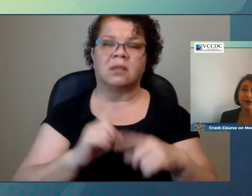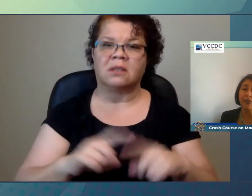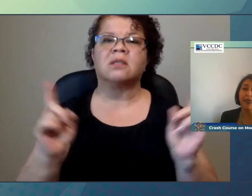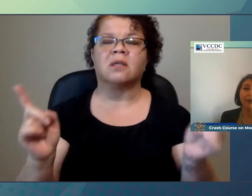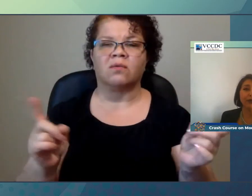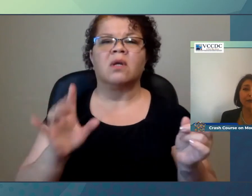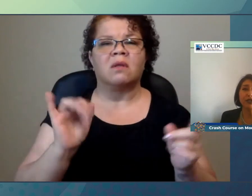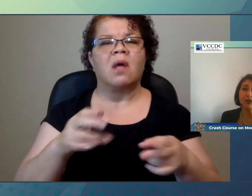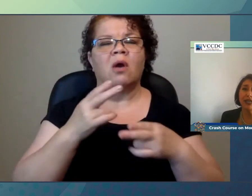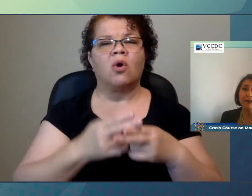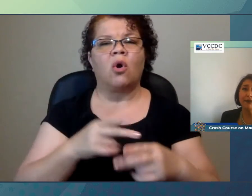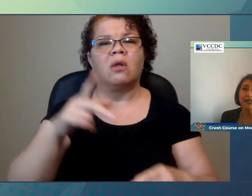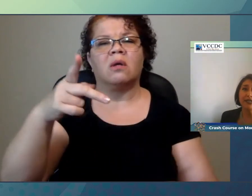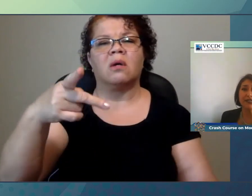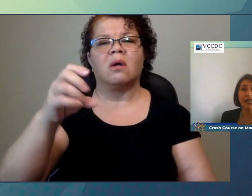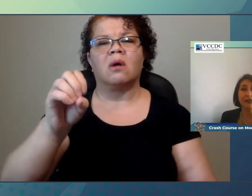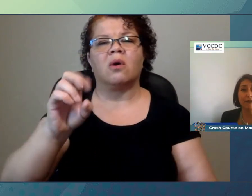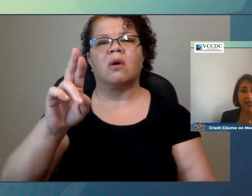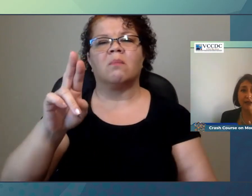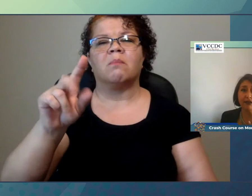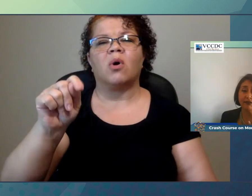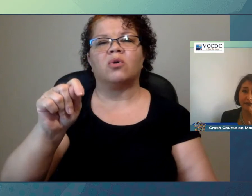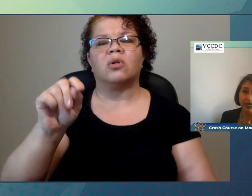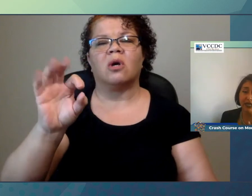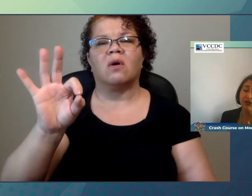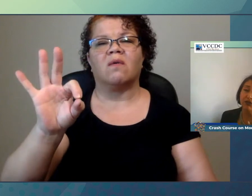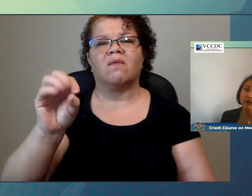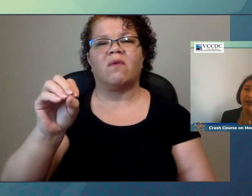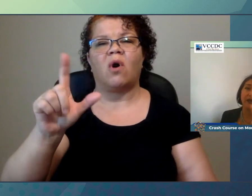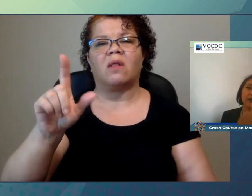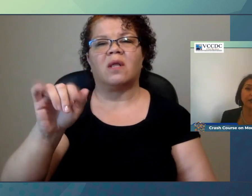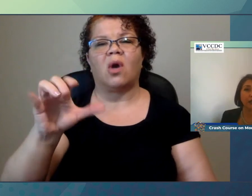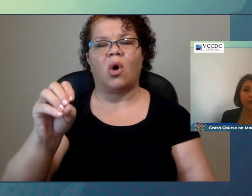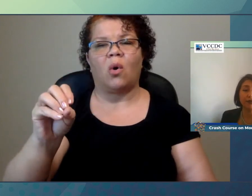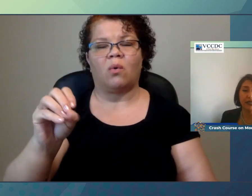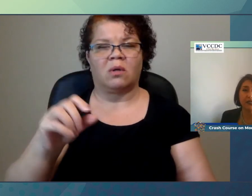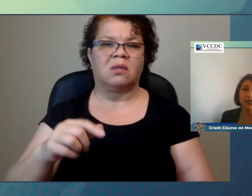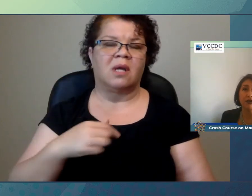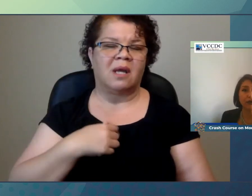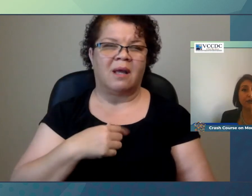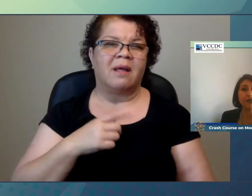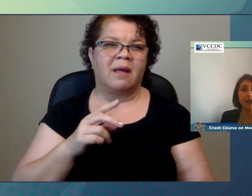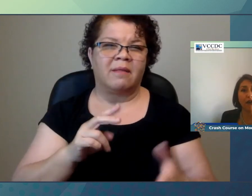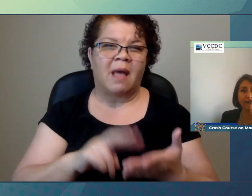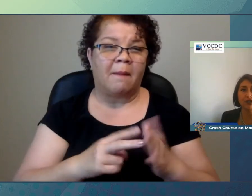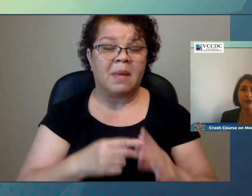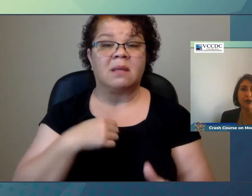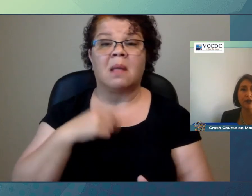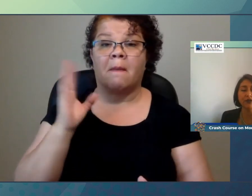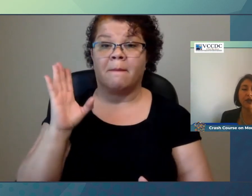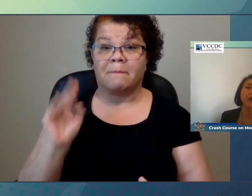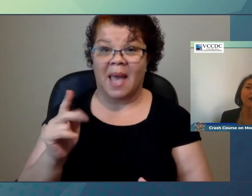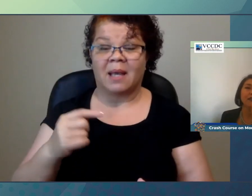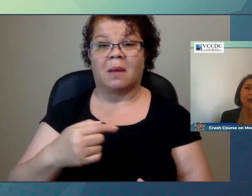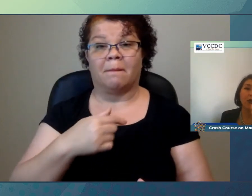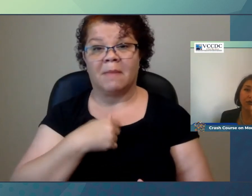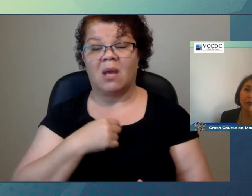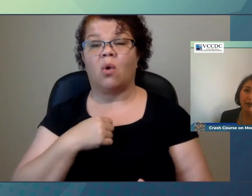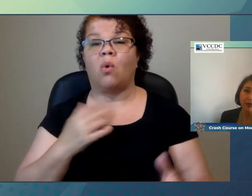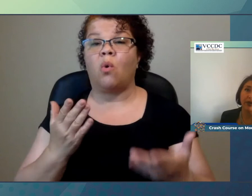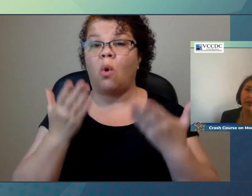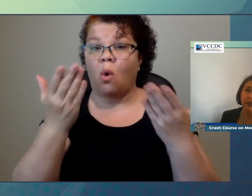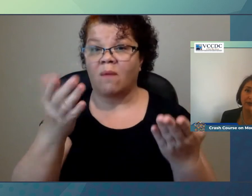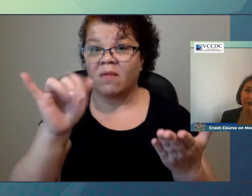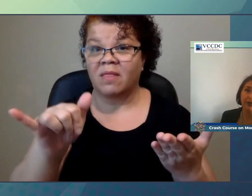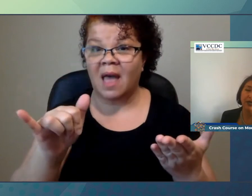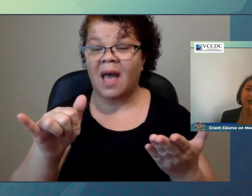loans. Pretty much what that means is that the bank, me, Union Bank, or any other place that you go to that offers jumbo loans, they hold the